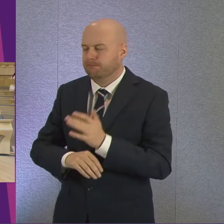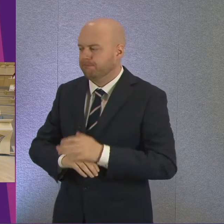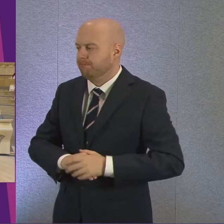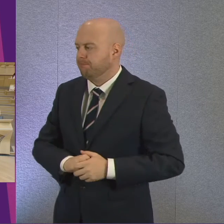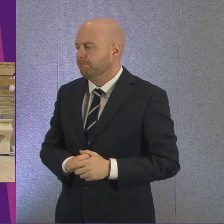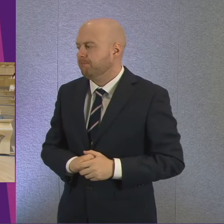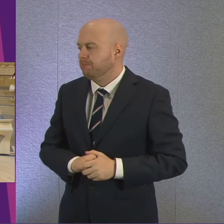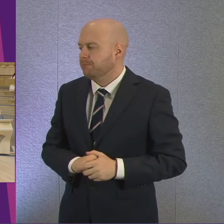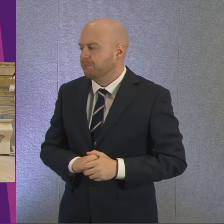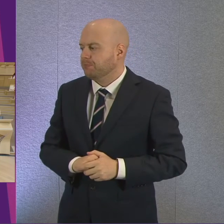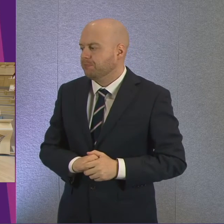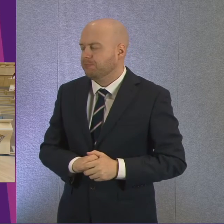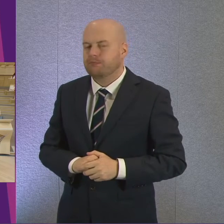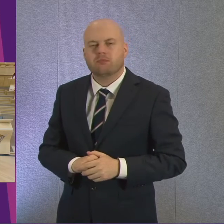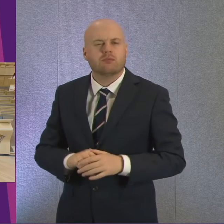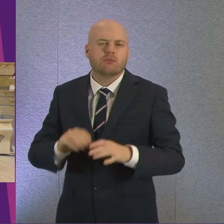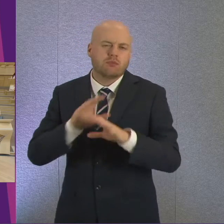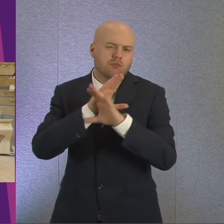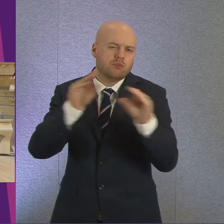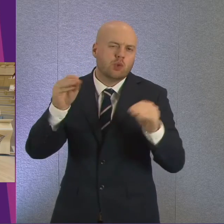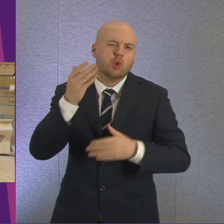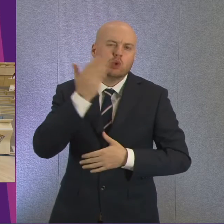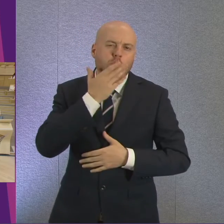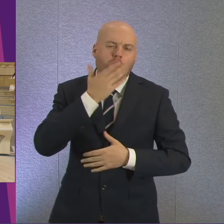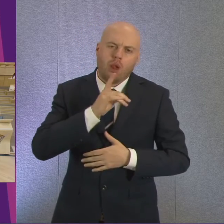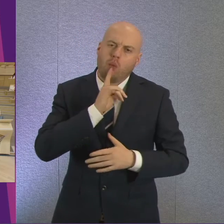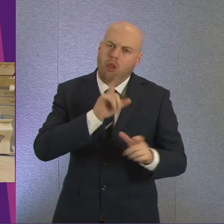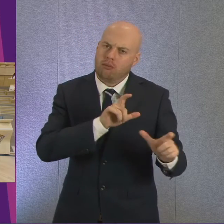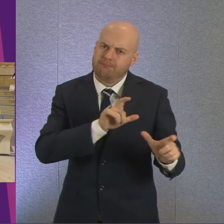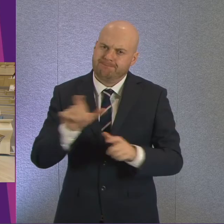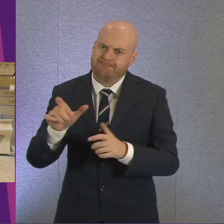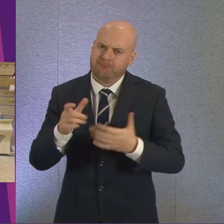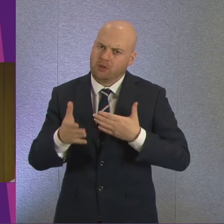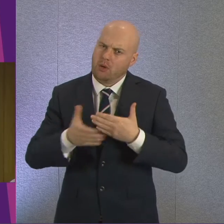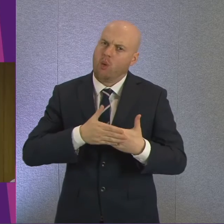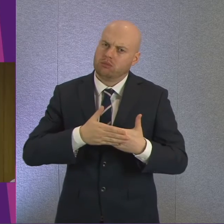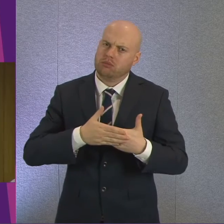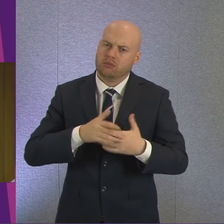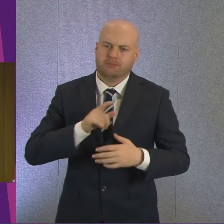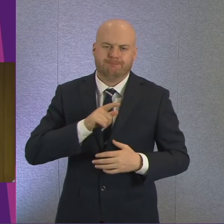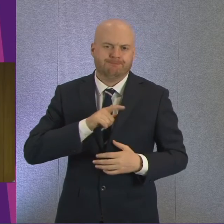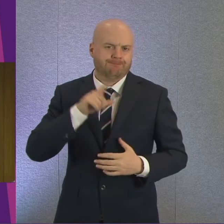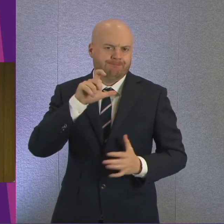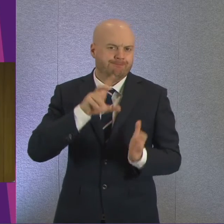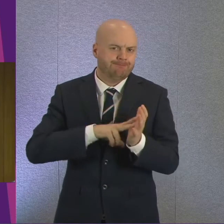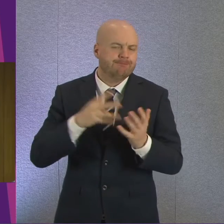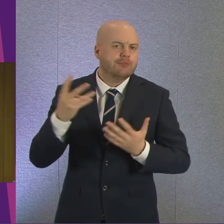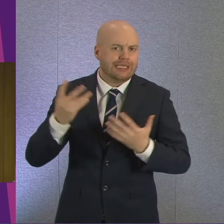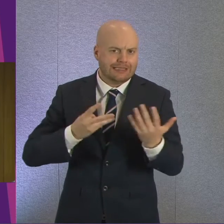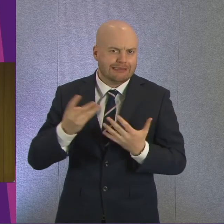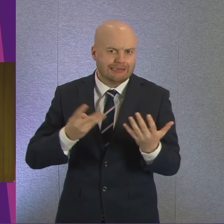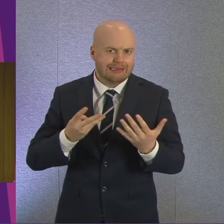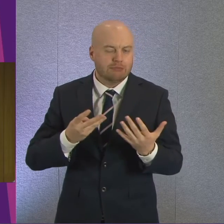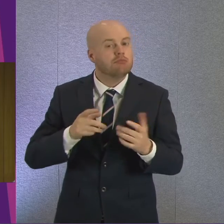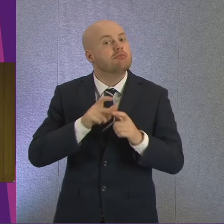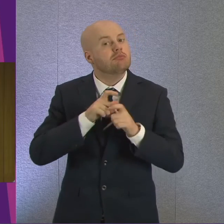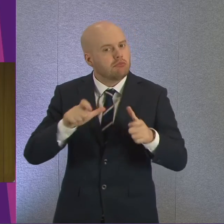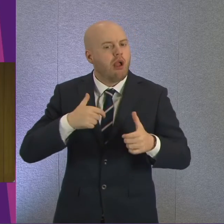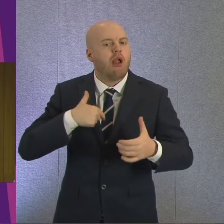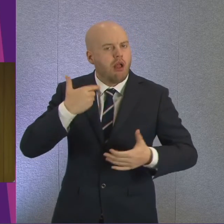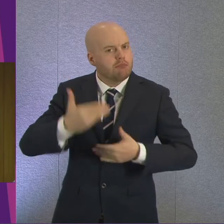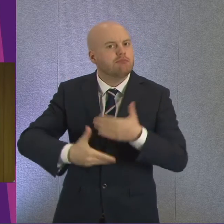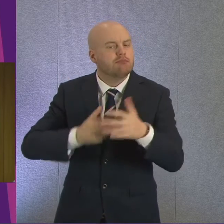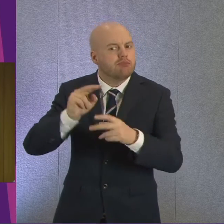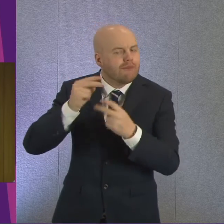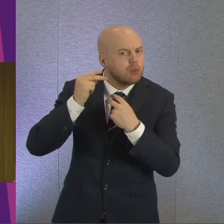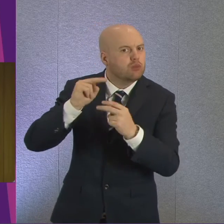Schools will remain closed until further notice due to the impact of COVID-19. However, this is under constant review. Any decision we take